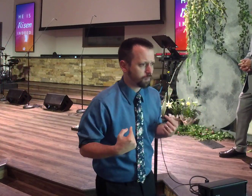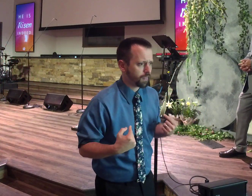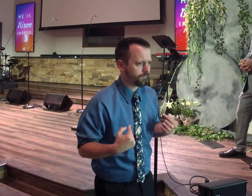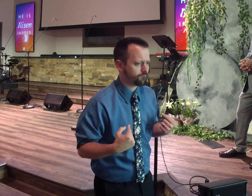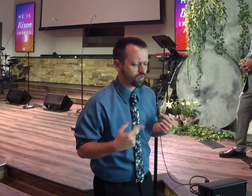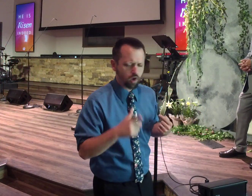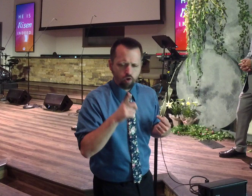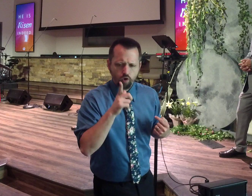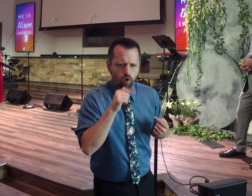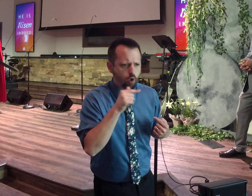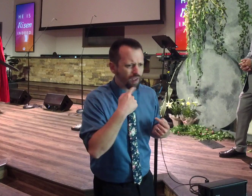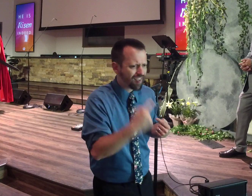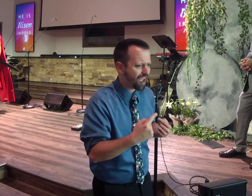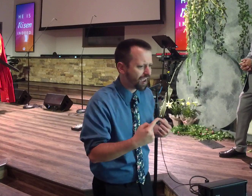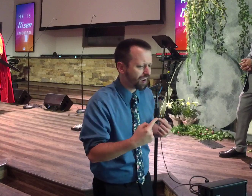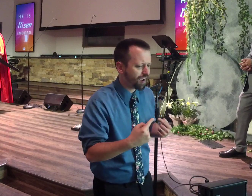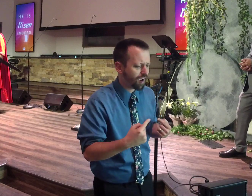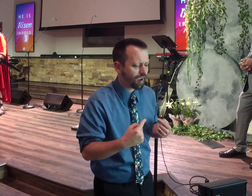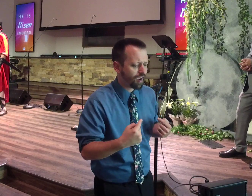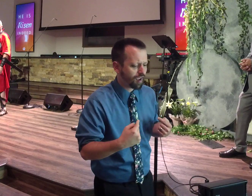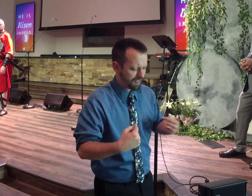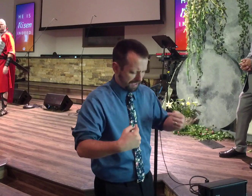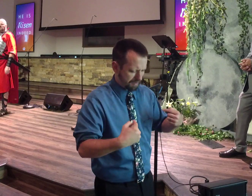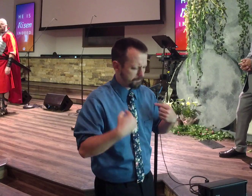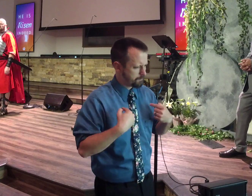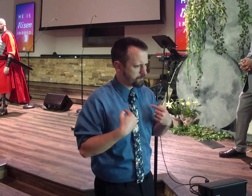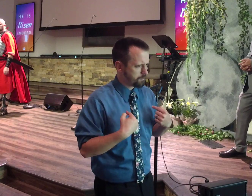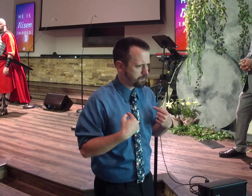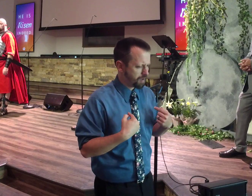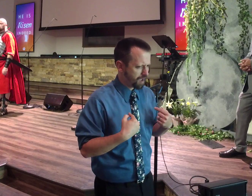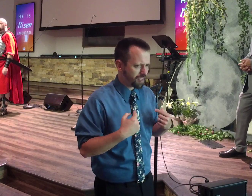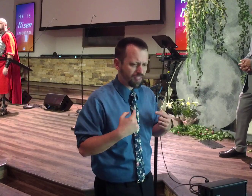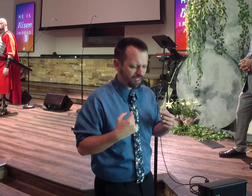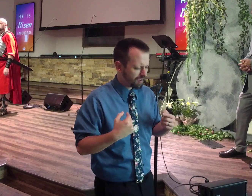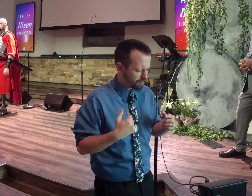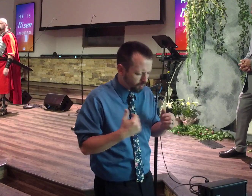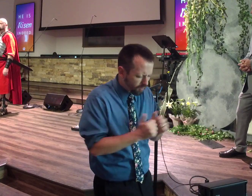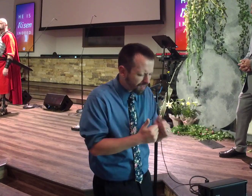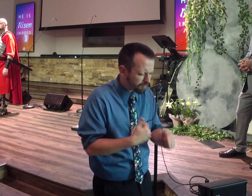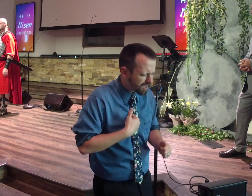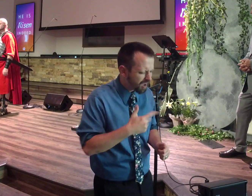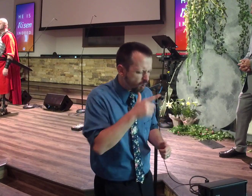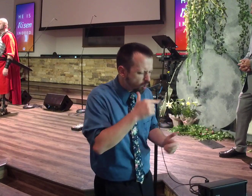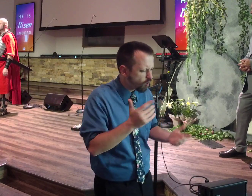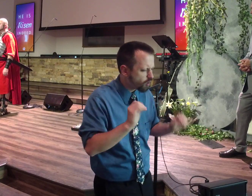Who else had ever said, I am with you?